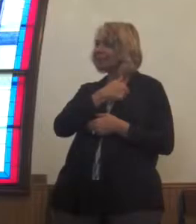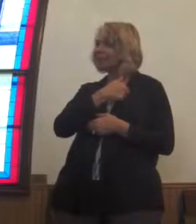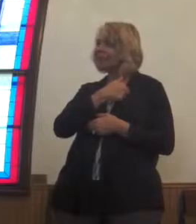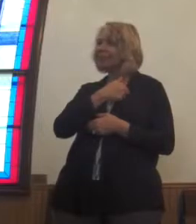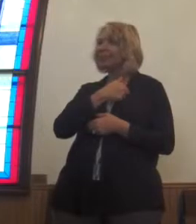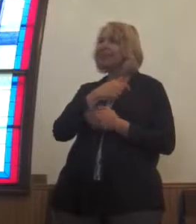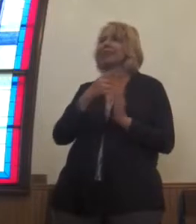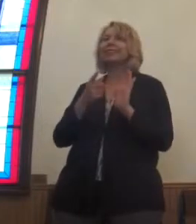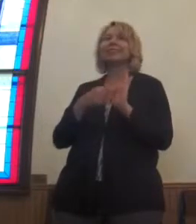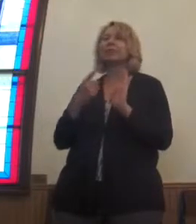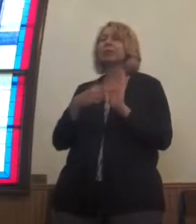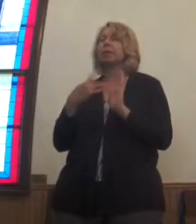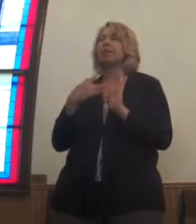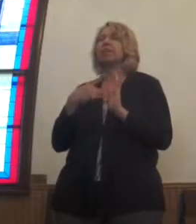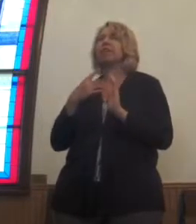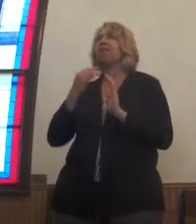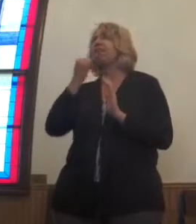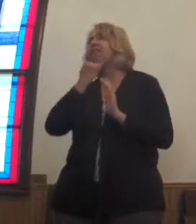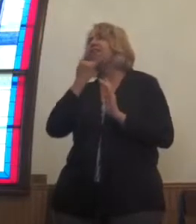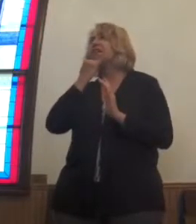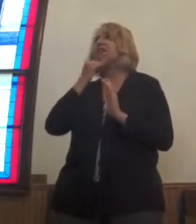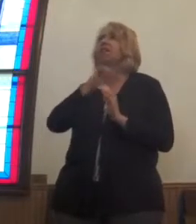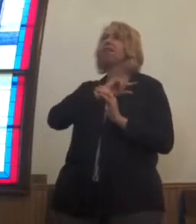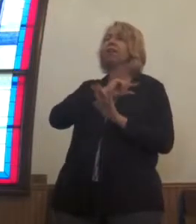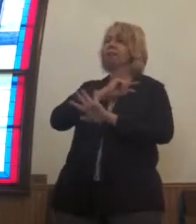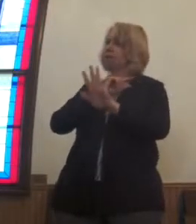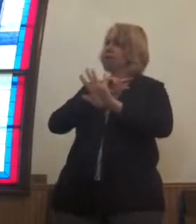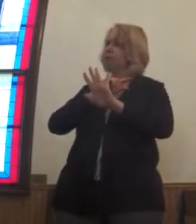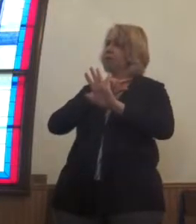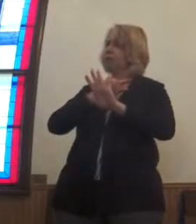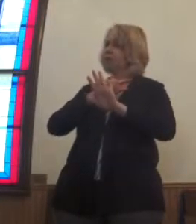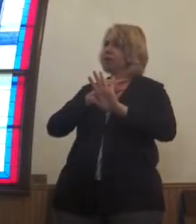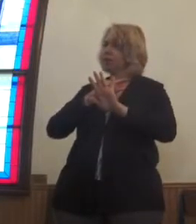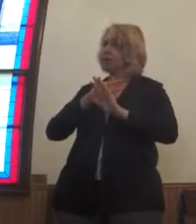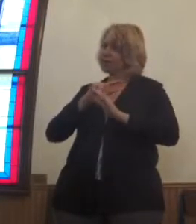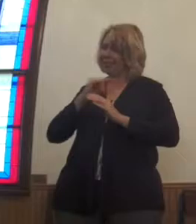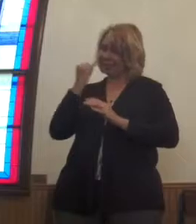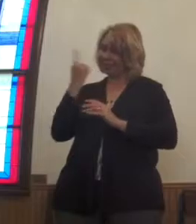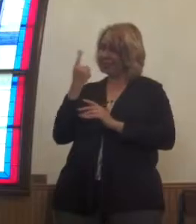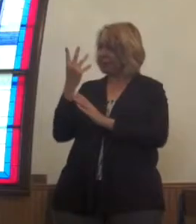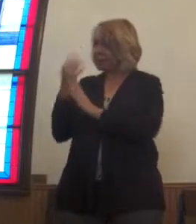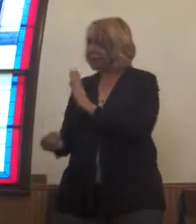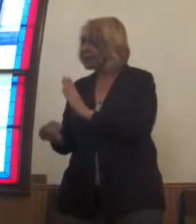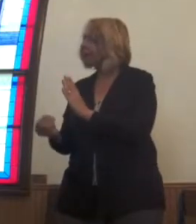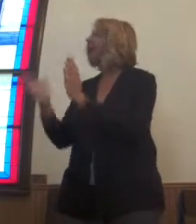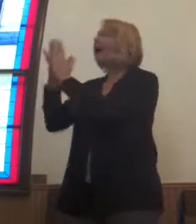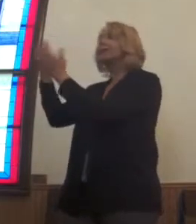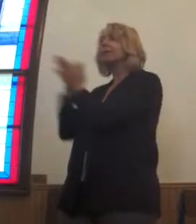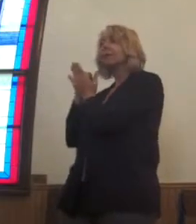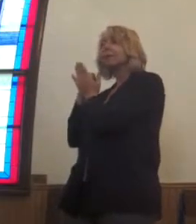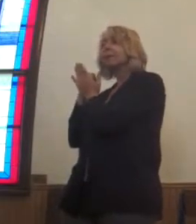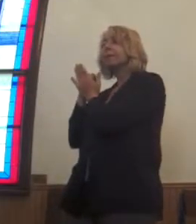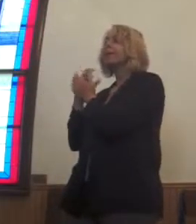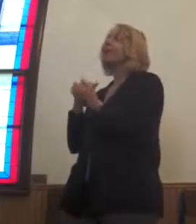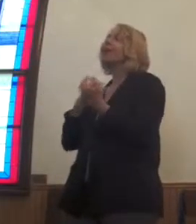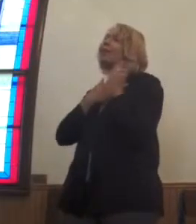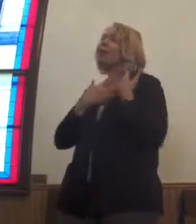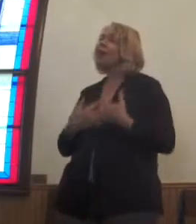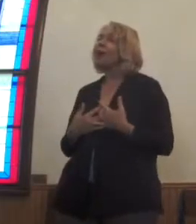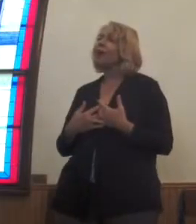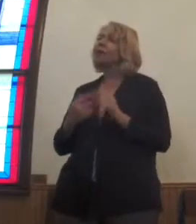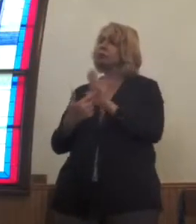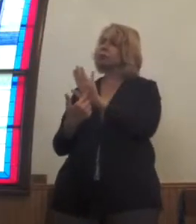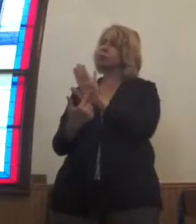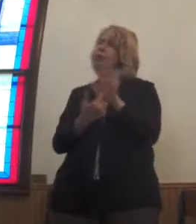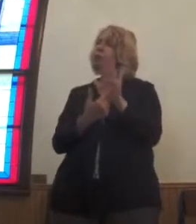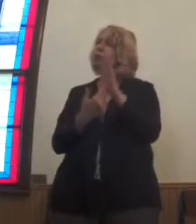of our lives. And we should be made pure again. I look at this as being that it's pure within our hearts, showing the